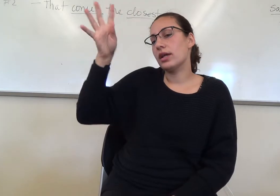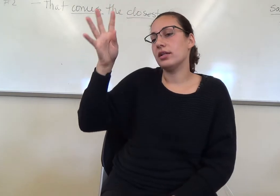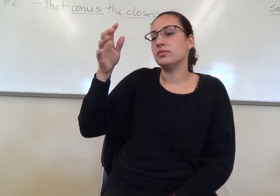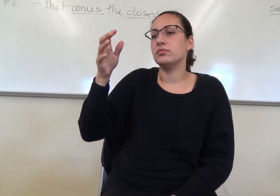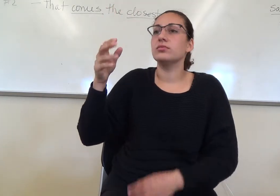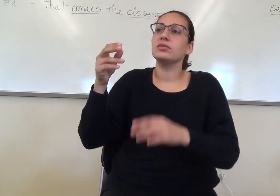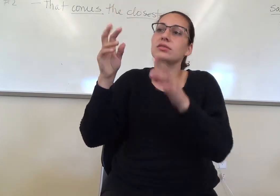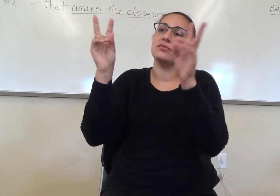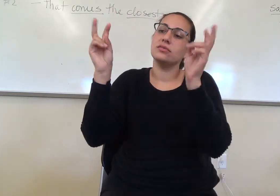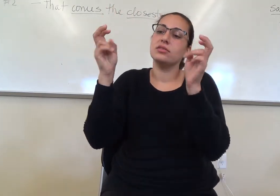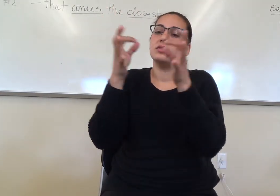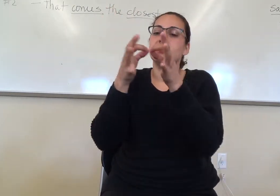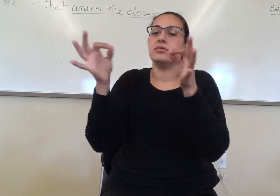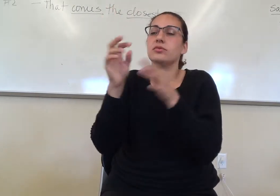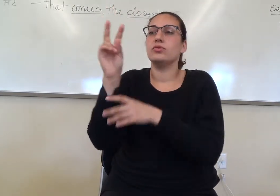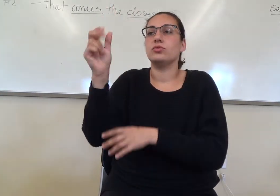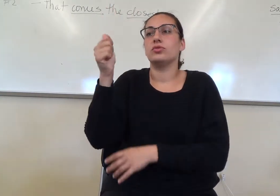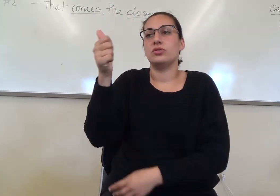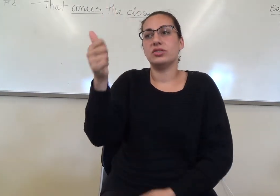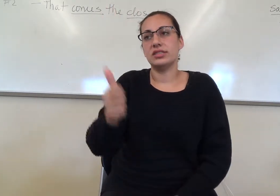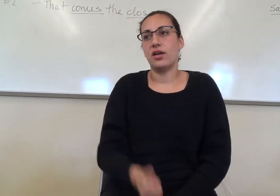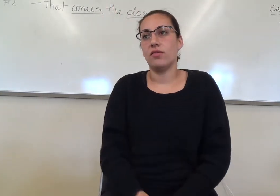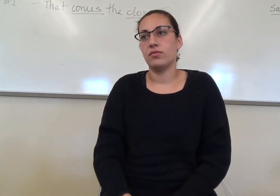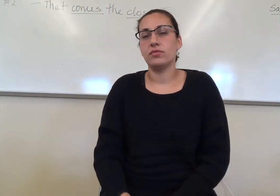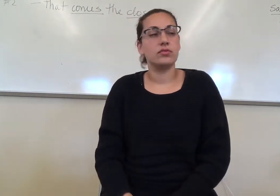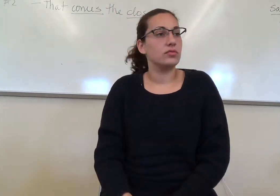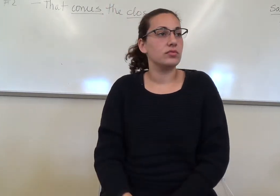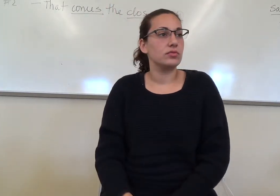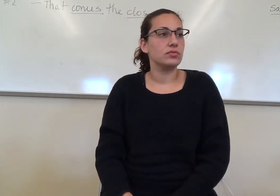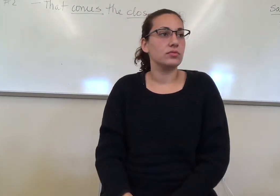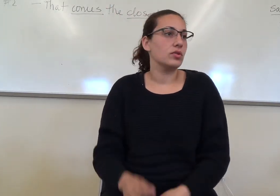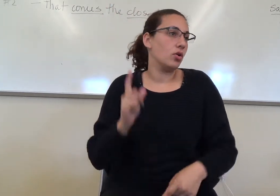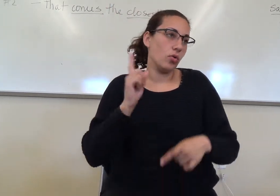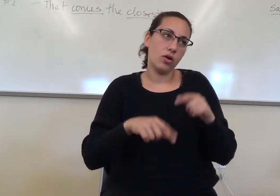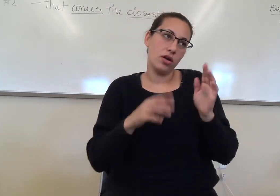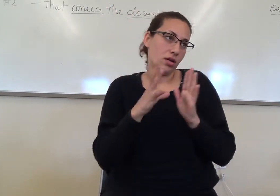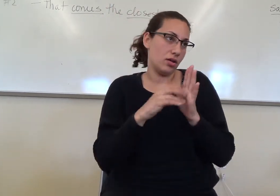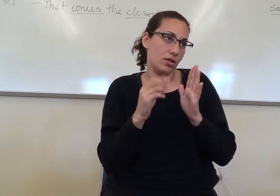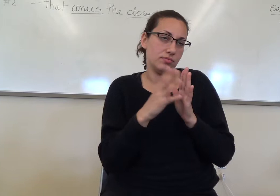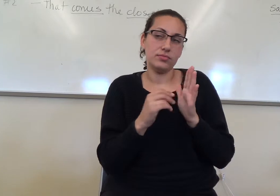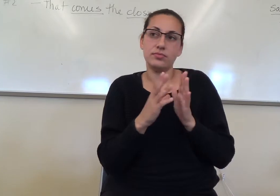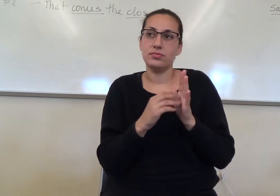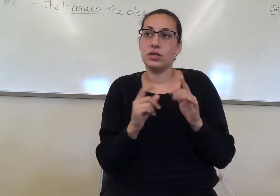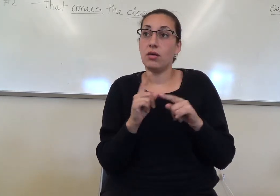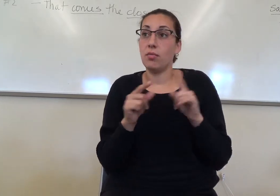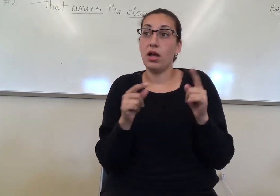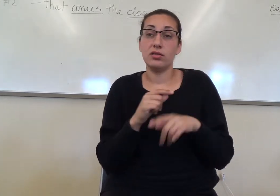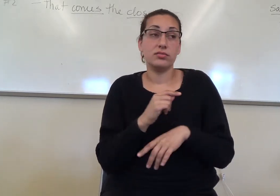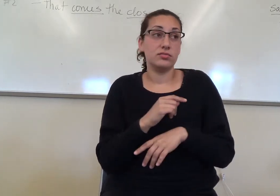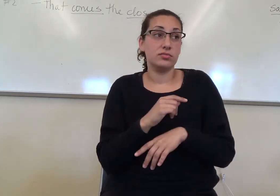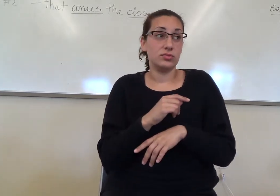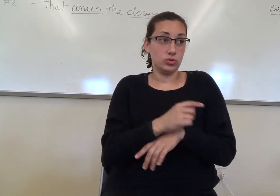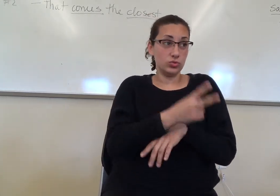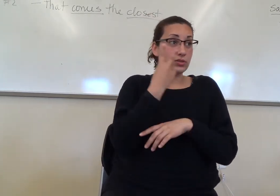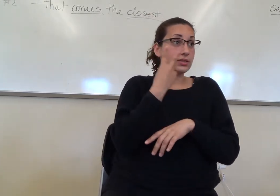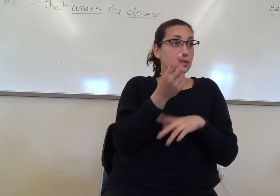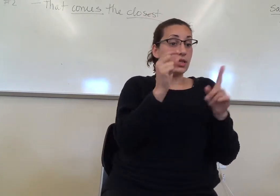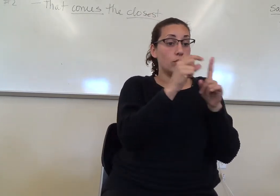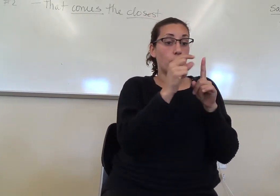something that's repeated or referred to isn't referred to in a real good way. You have